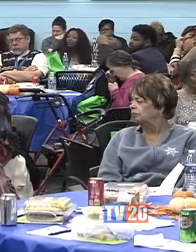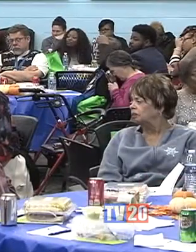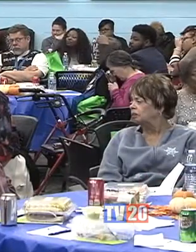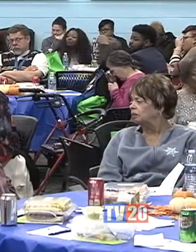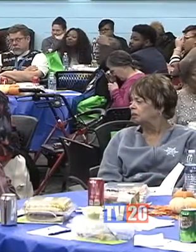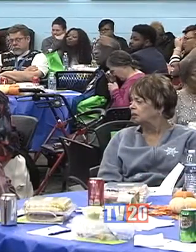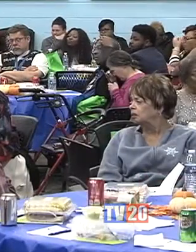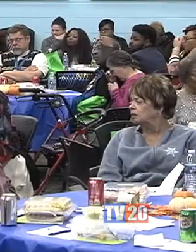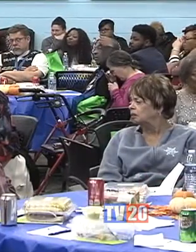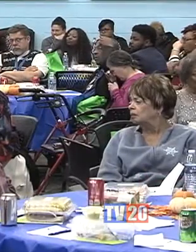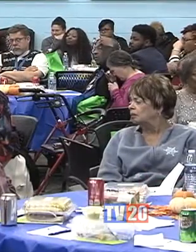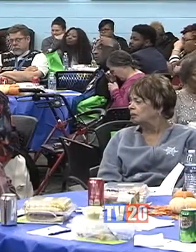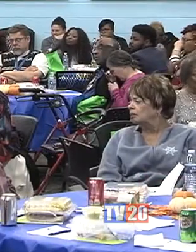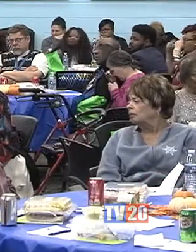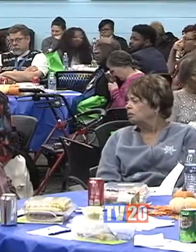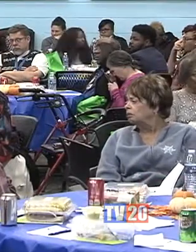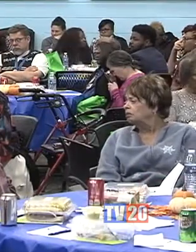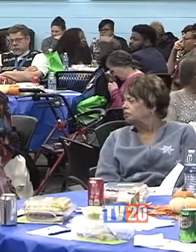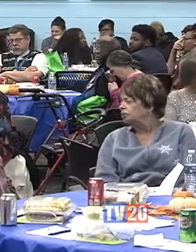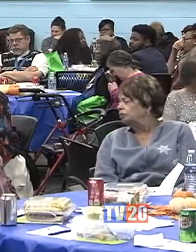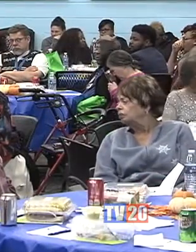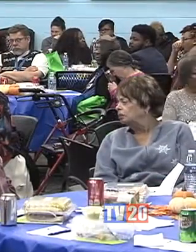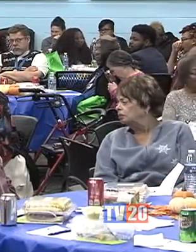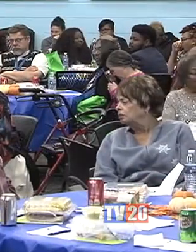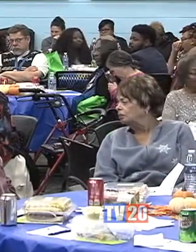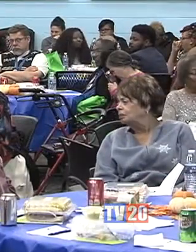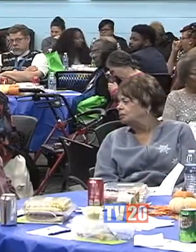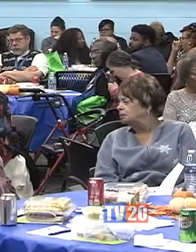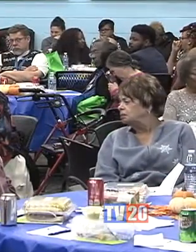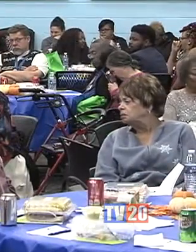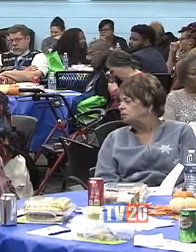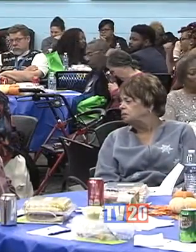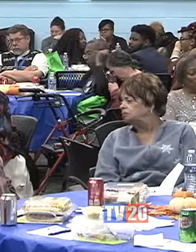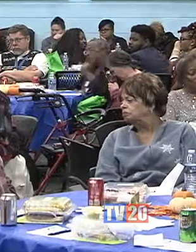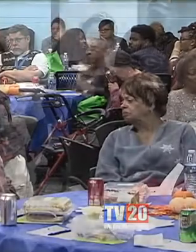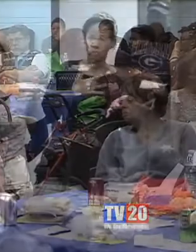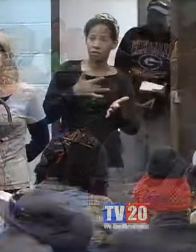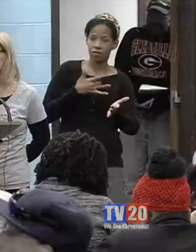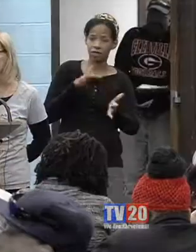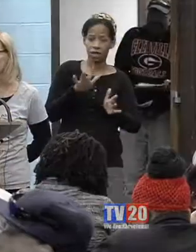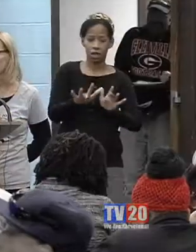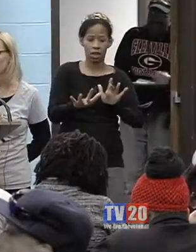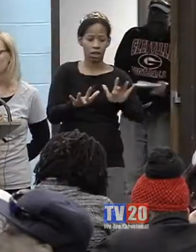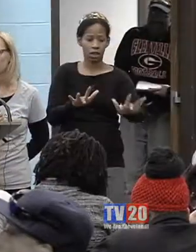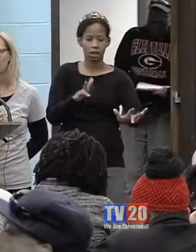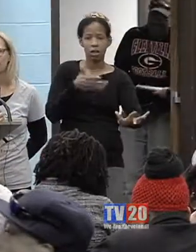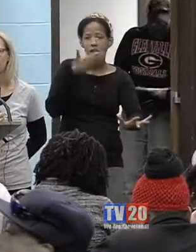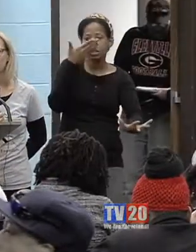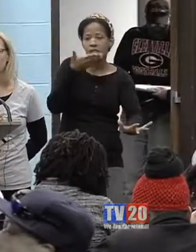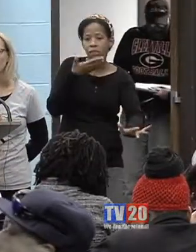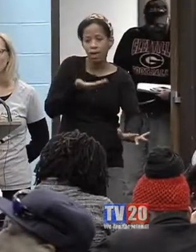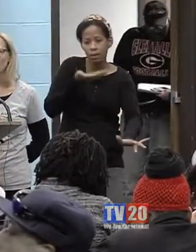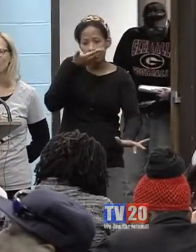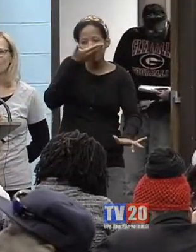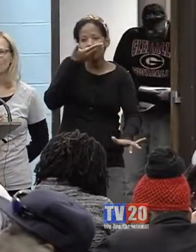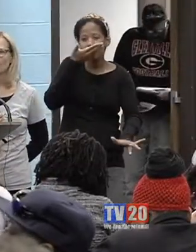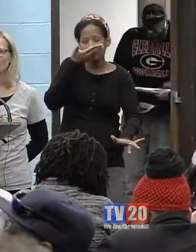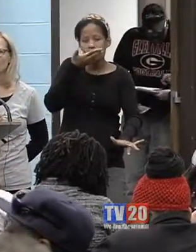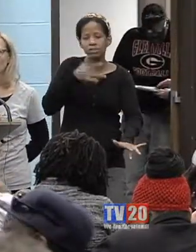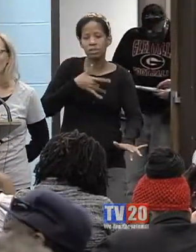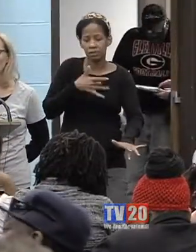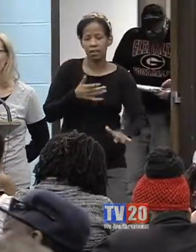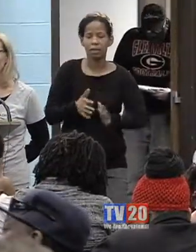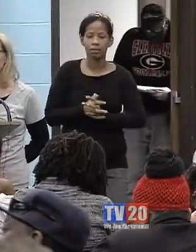a week, so we'll go over and feel the hydrangeas or smell and see what they smell like. All those things open up a world to